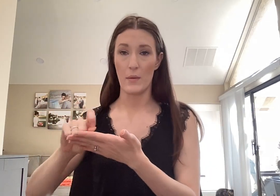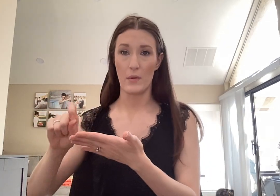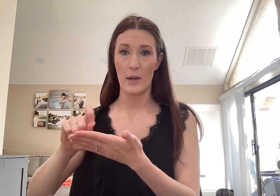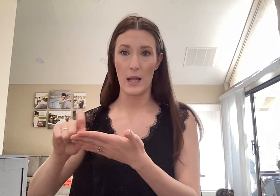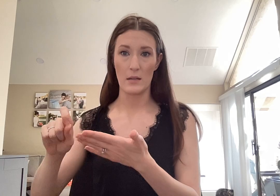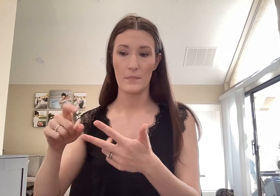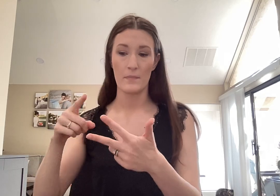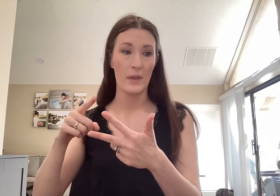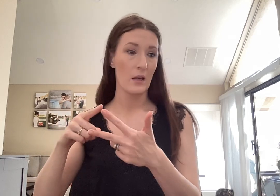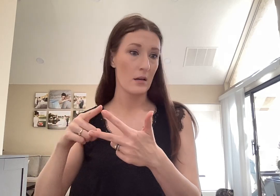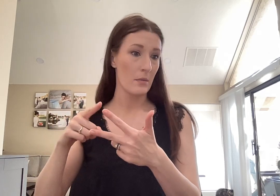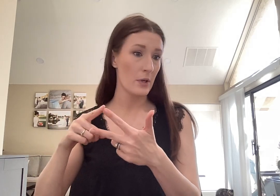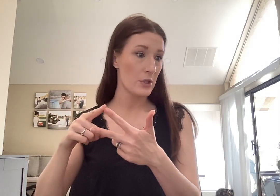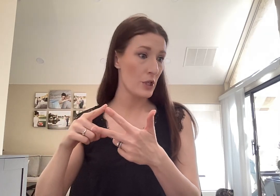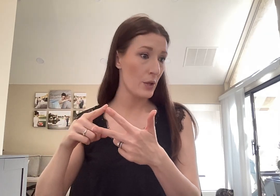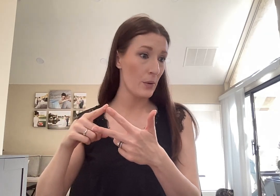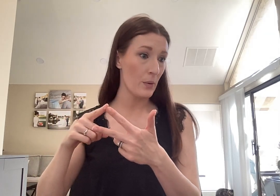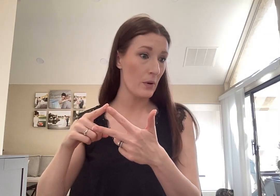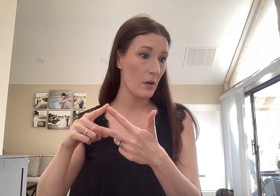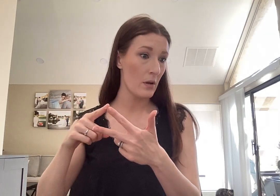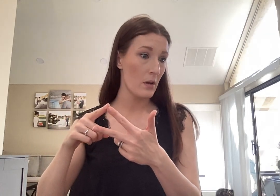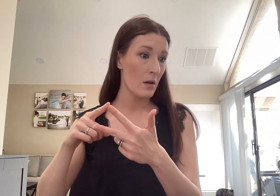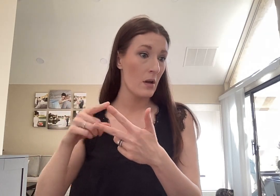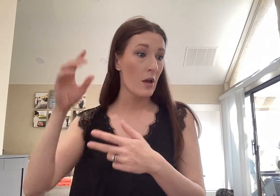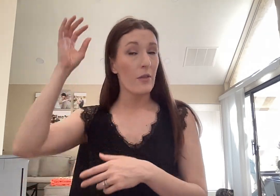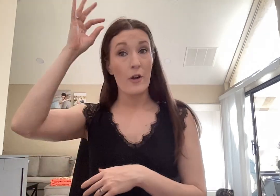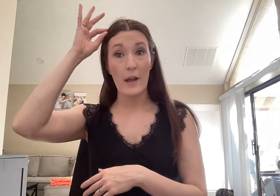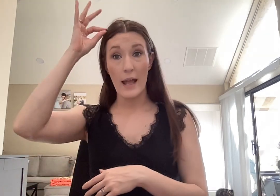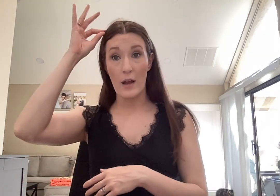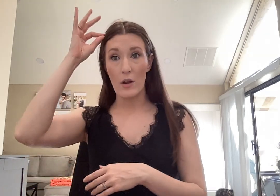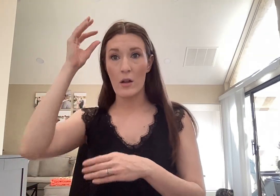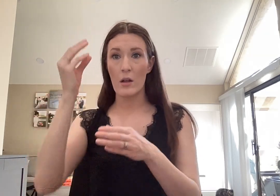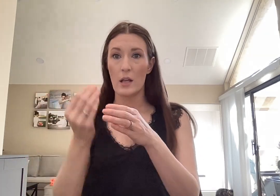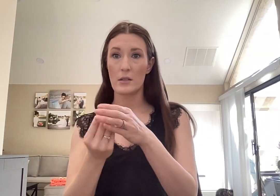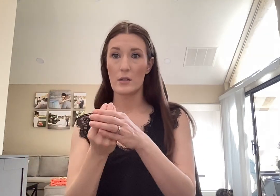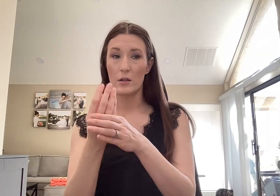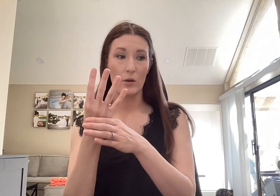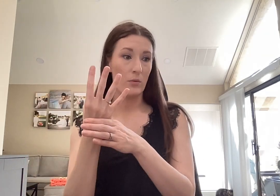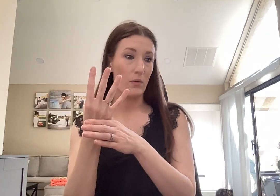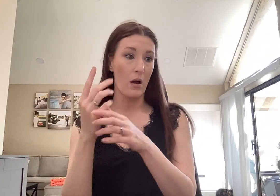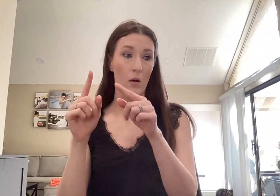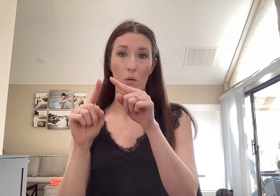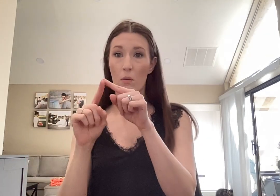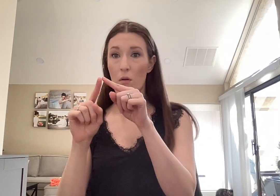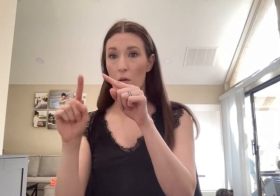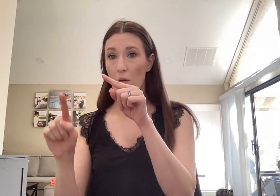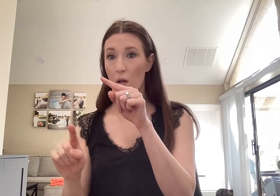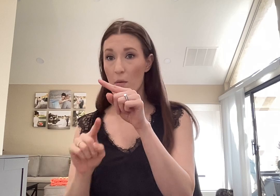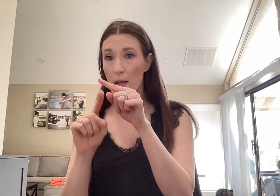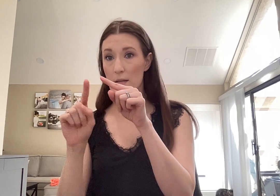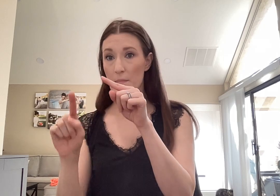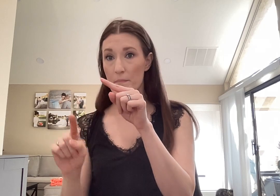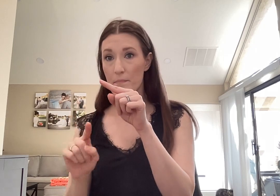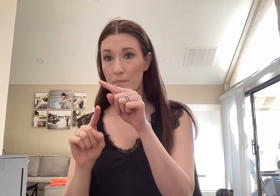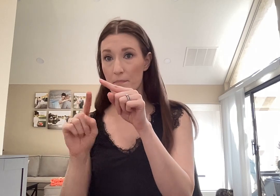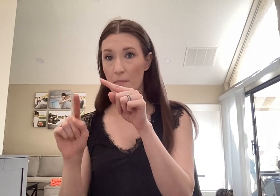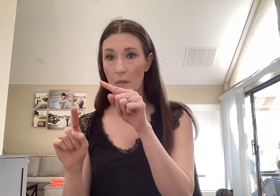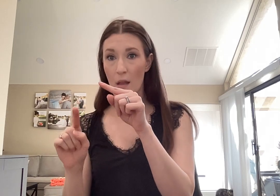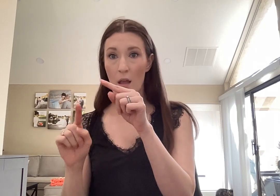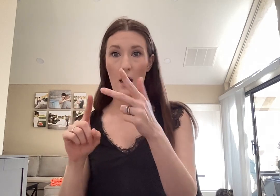your right hand. Number 2, their hair is going to grow clockwise. And